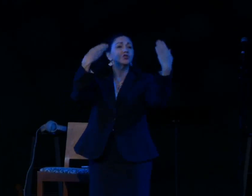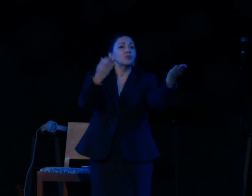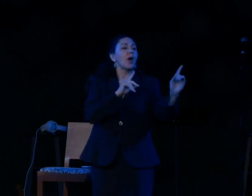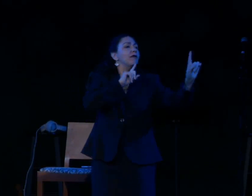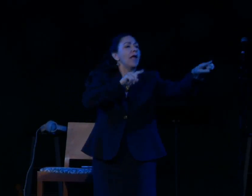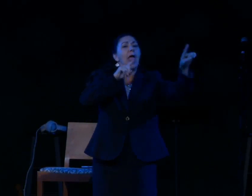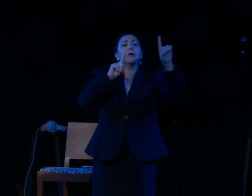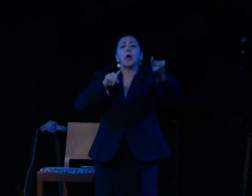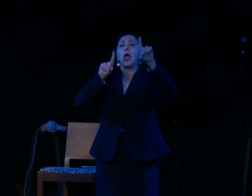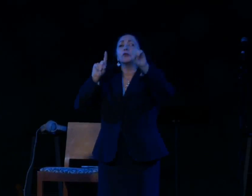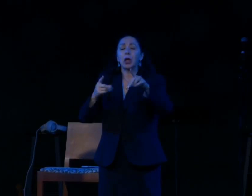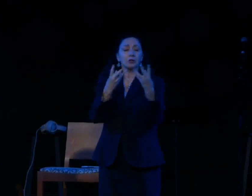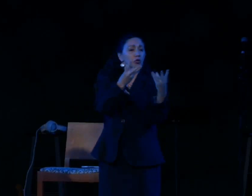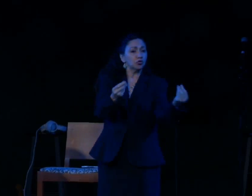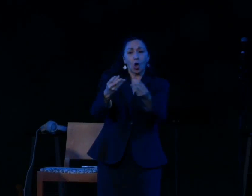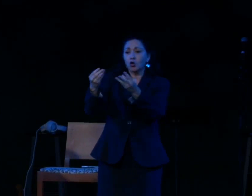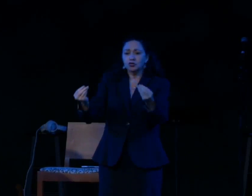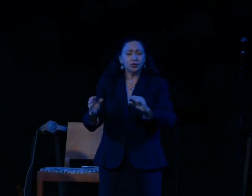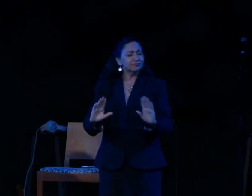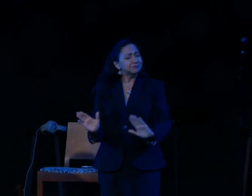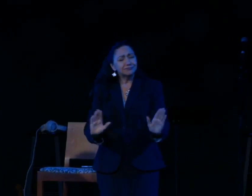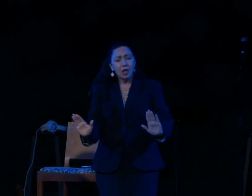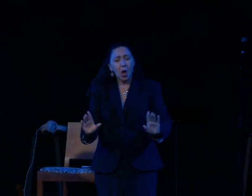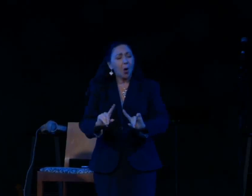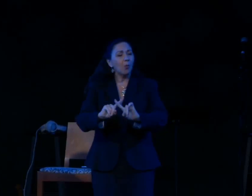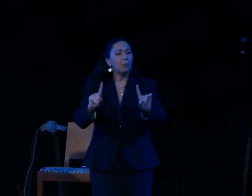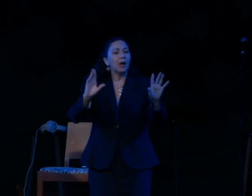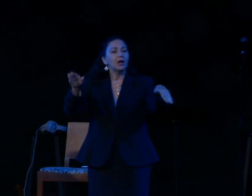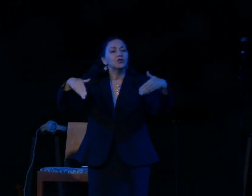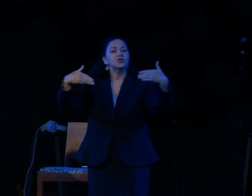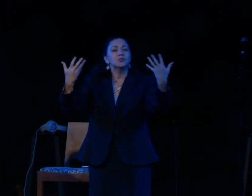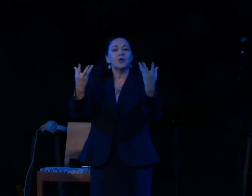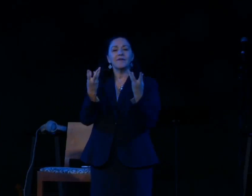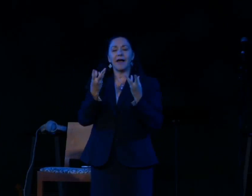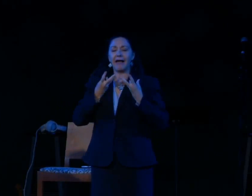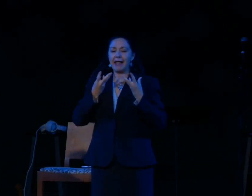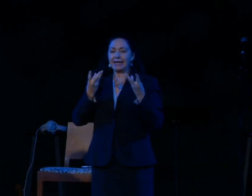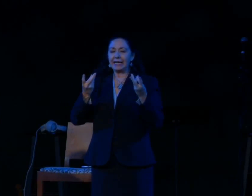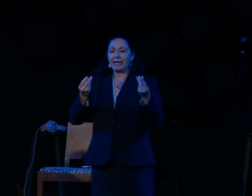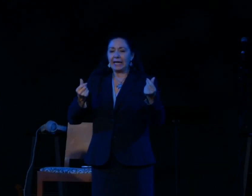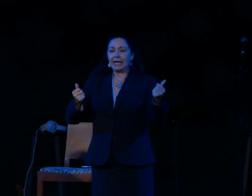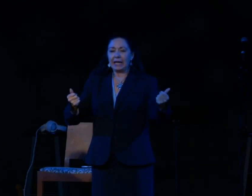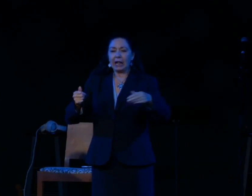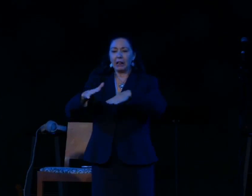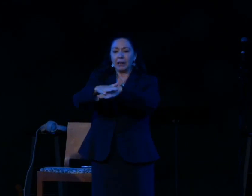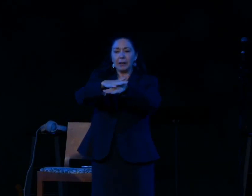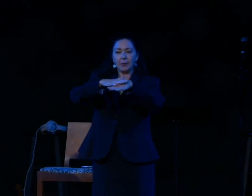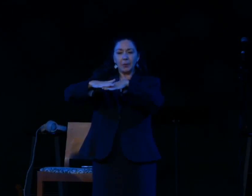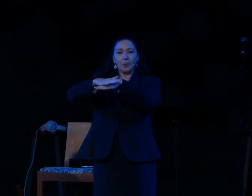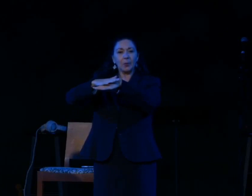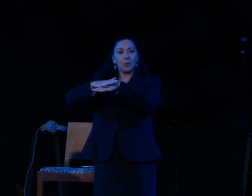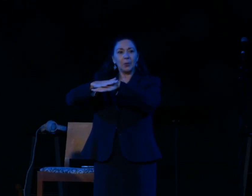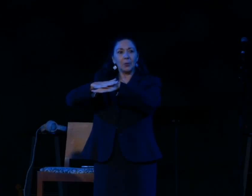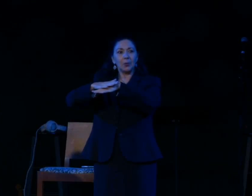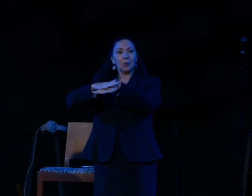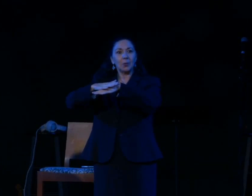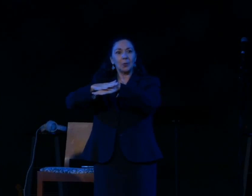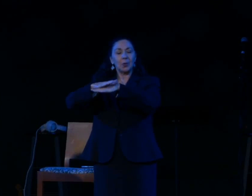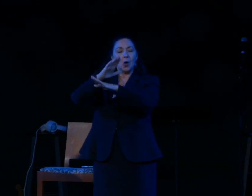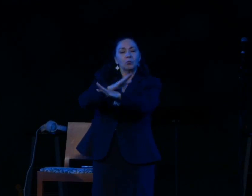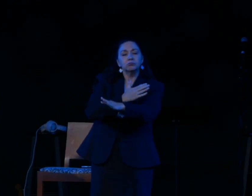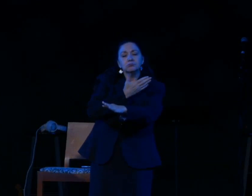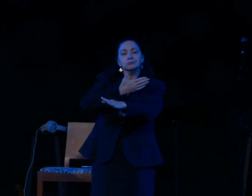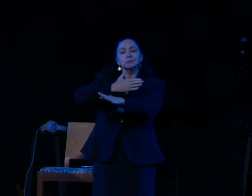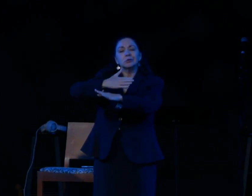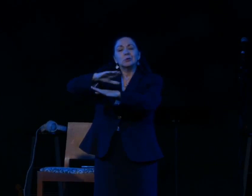answers and solutions within our world, but to provide a healing balm, to provide a song, a